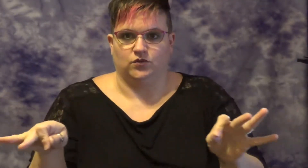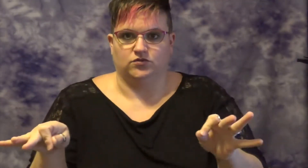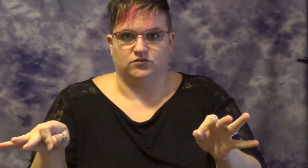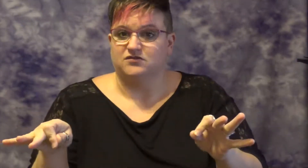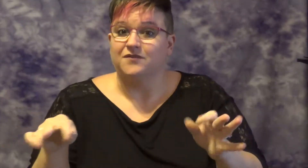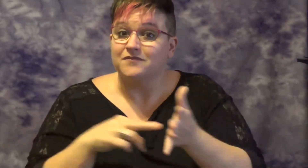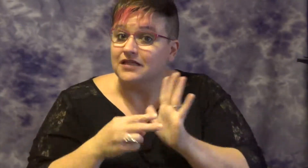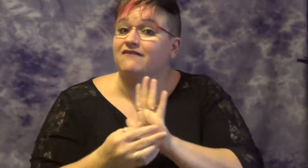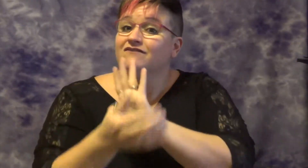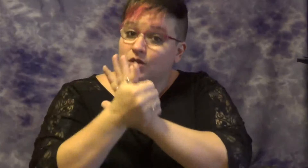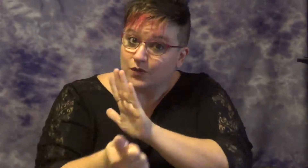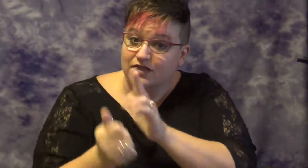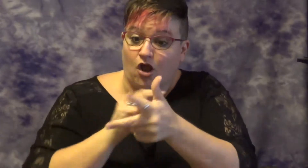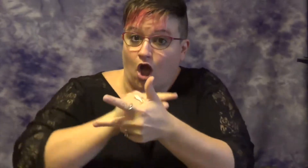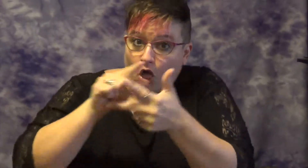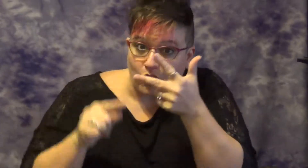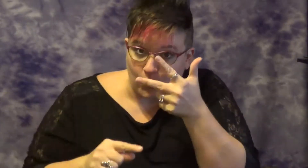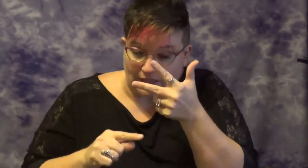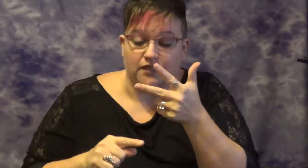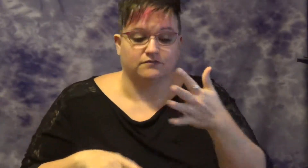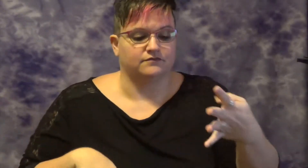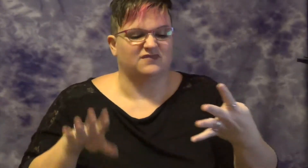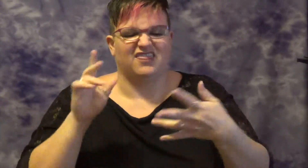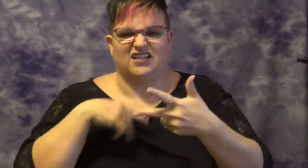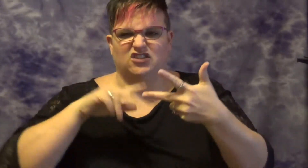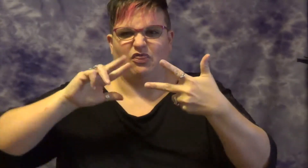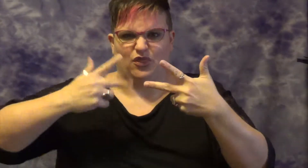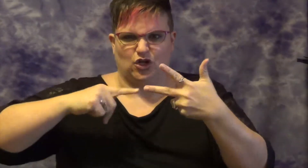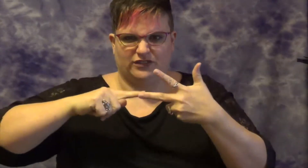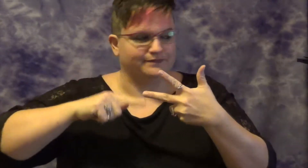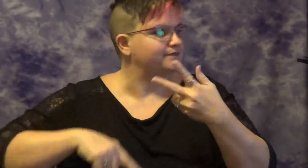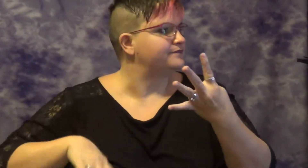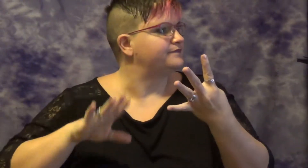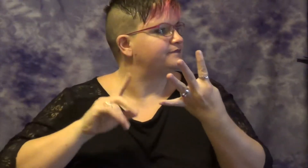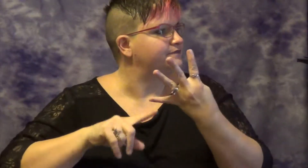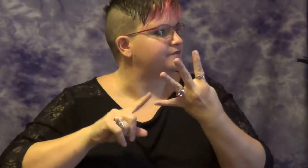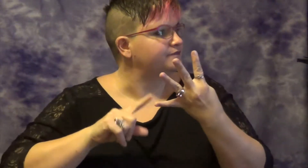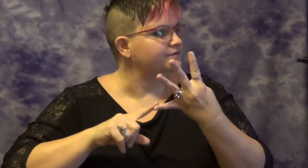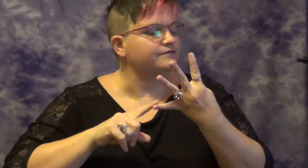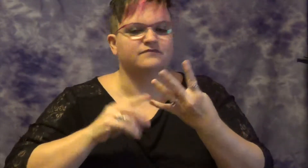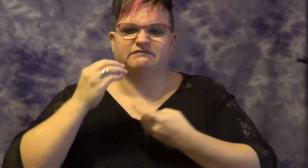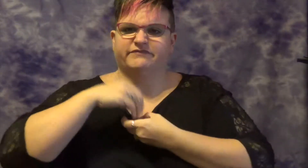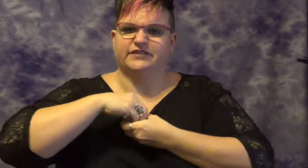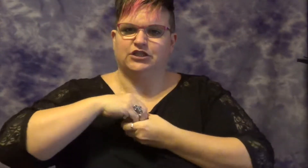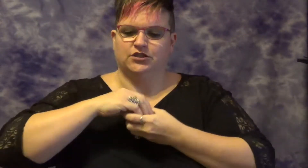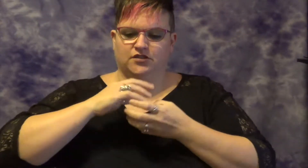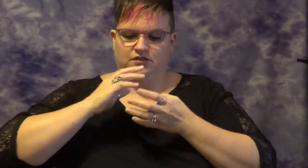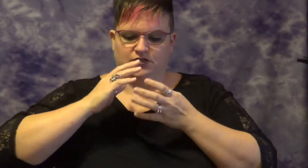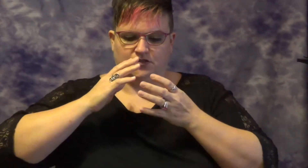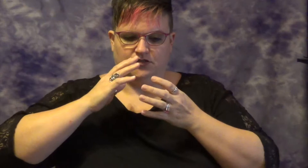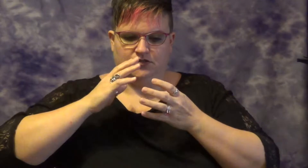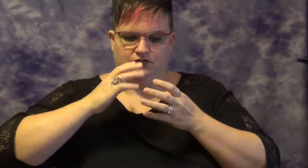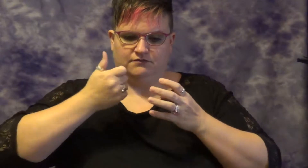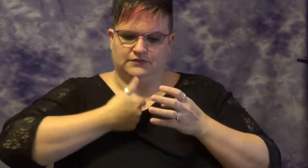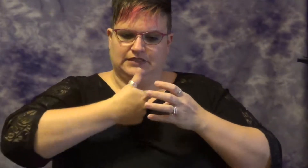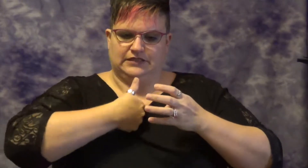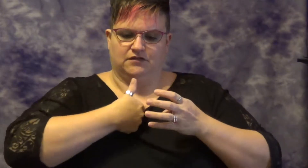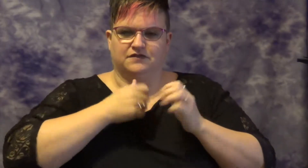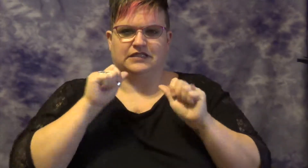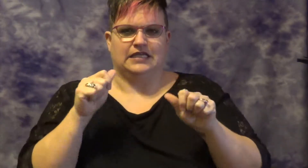signed, spoken, and written forms of language and how they're used. You need to have interpersonal